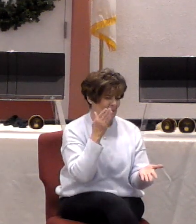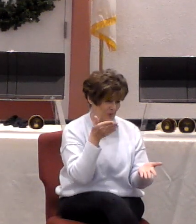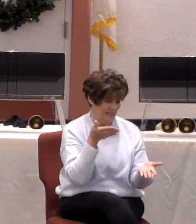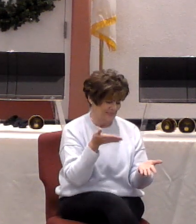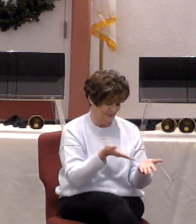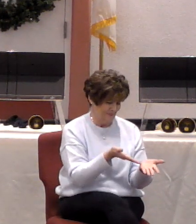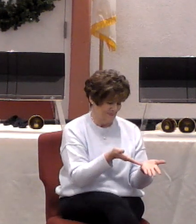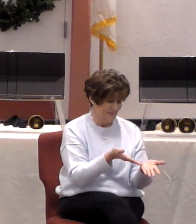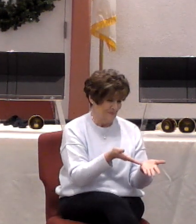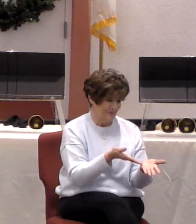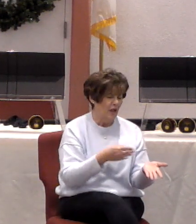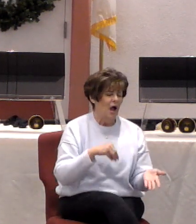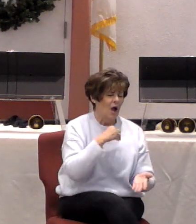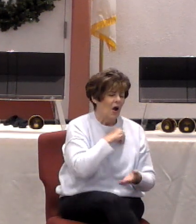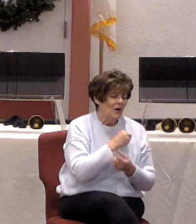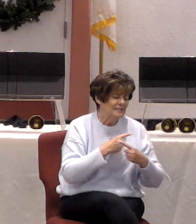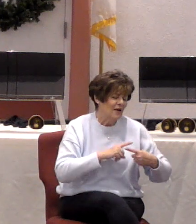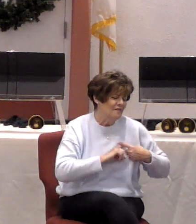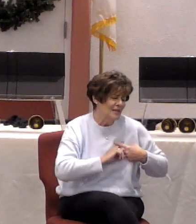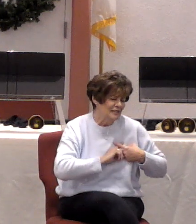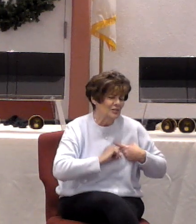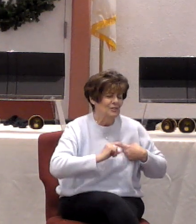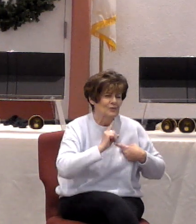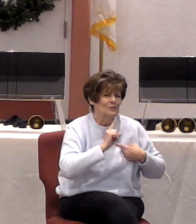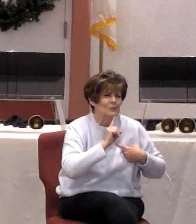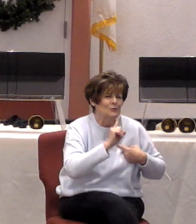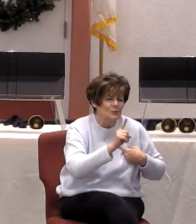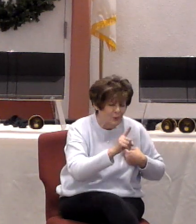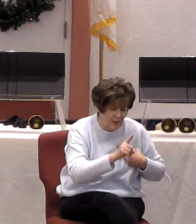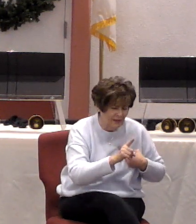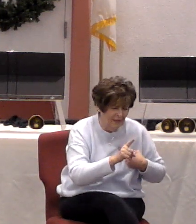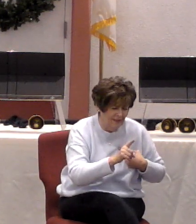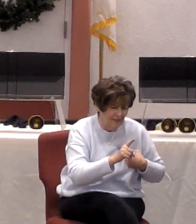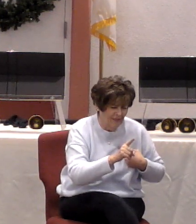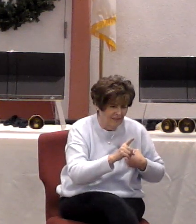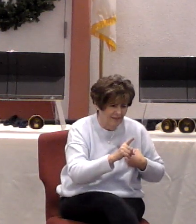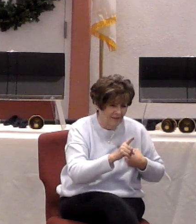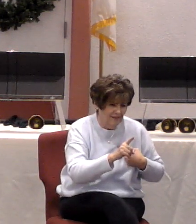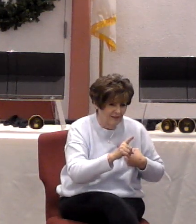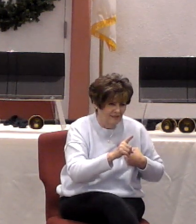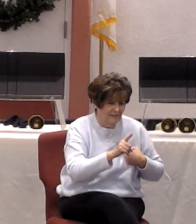our salvation, is truly available when we believe and accept him.